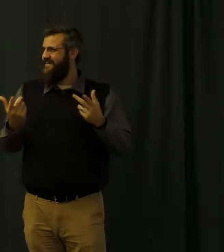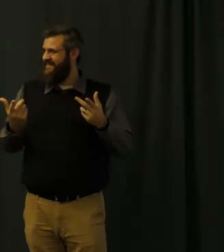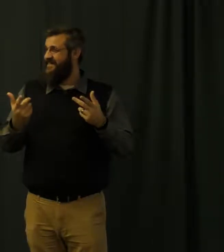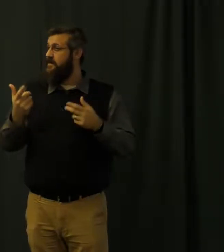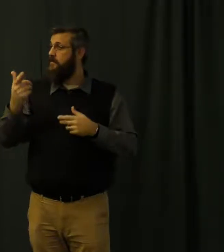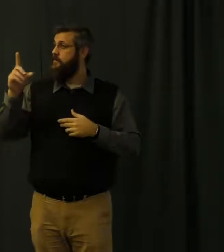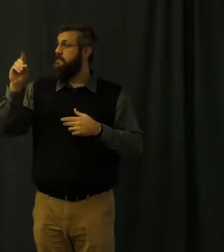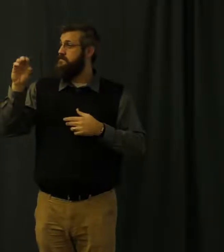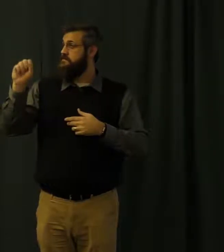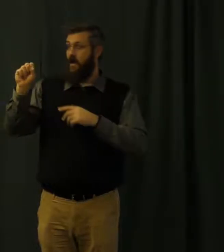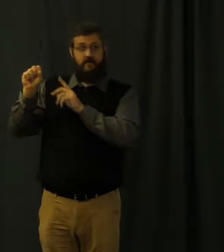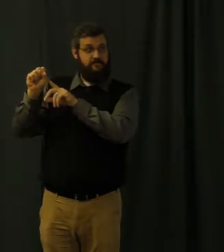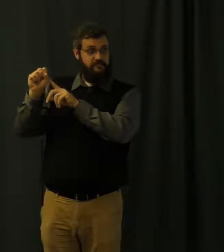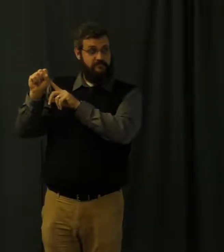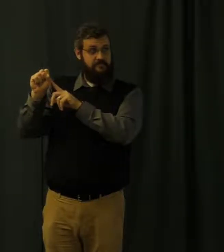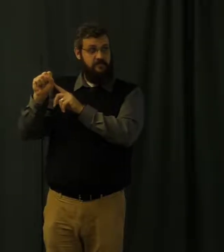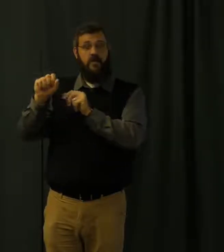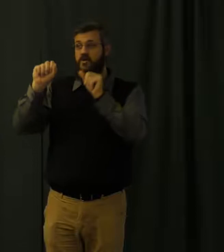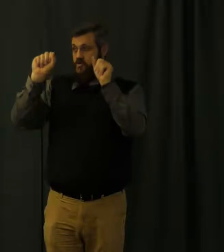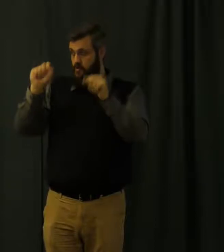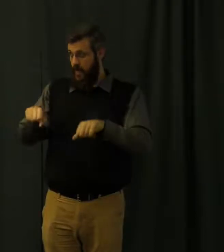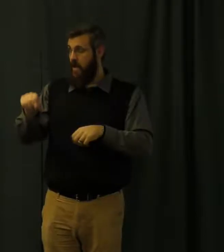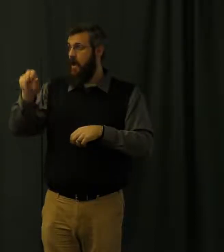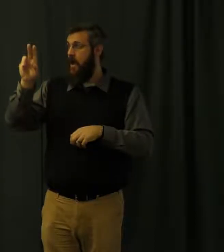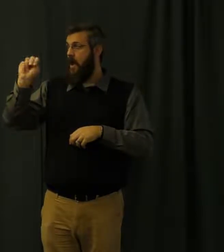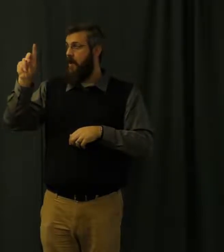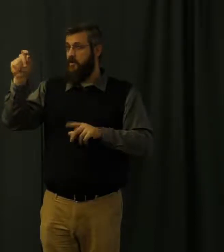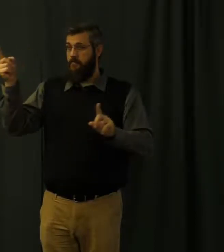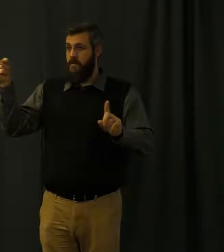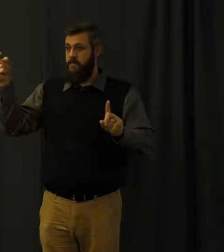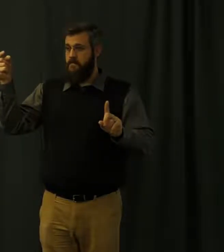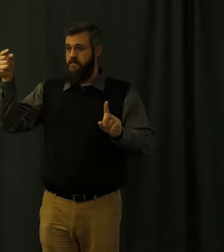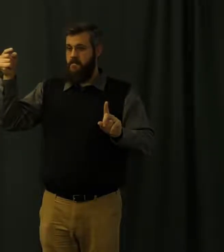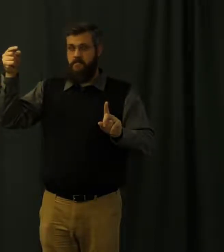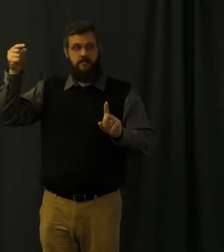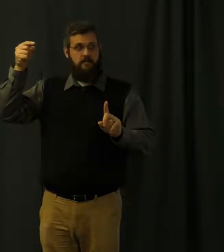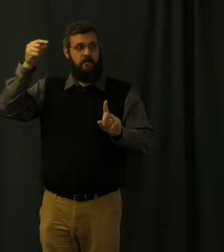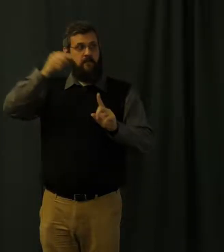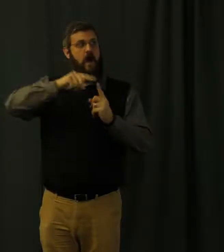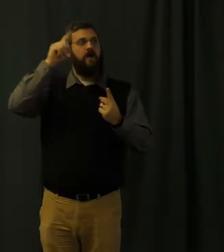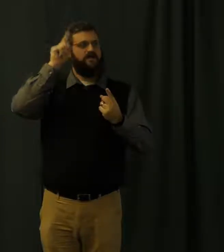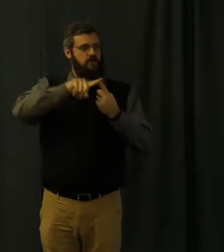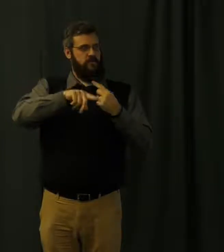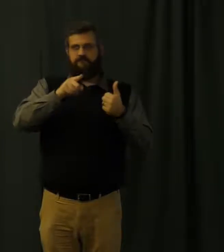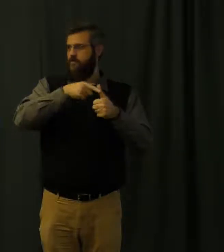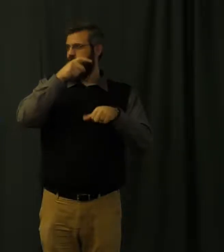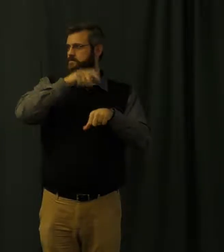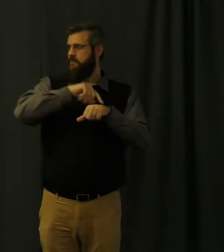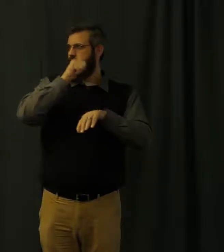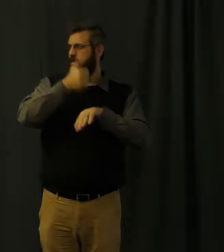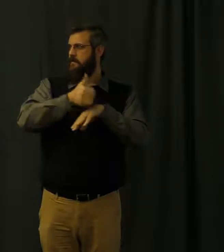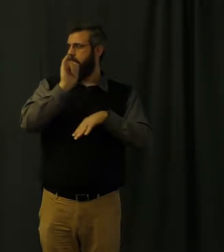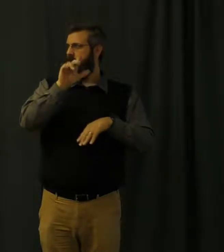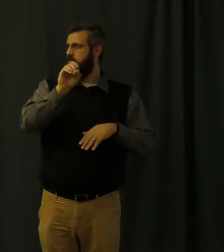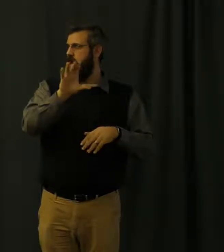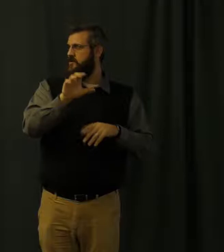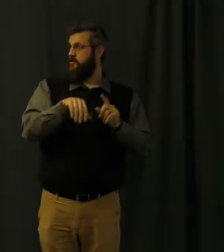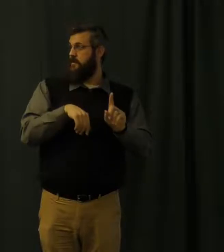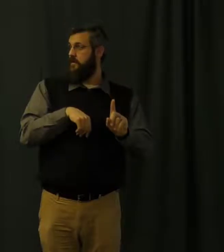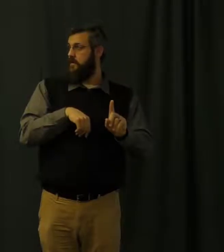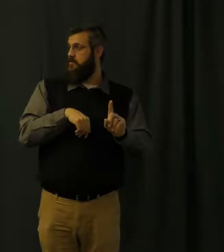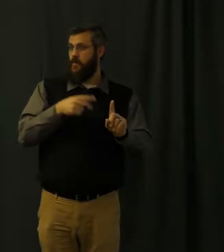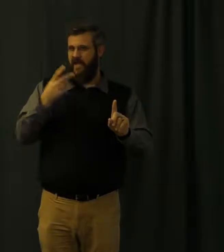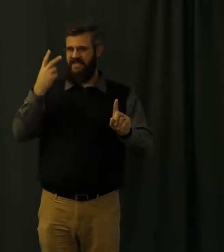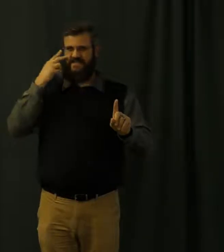with Google Docs, you can actually go all the way back to the very first iteration of the document when it was just a blank document, okay? And you can